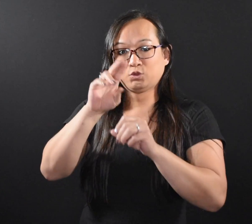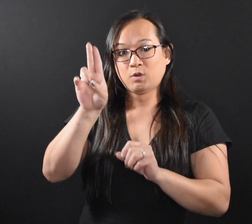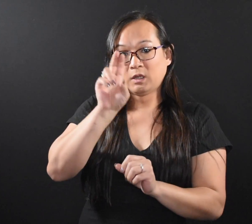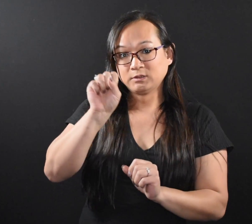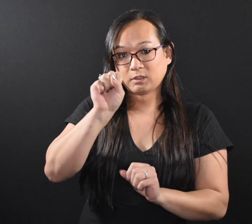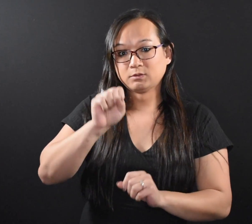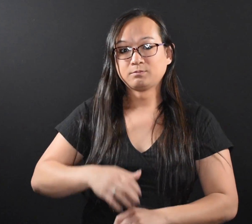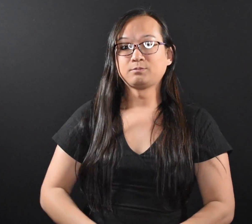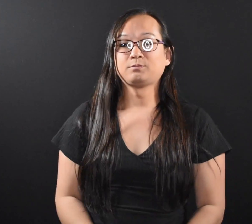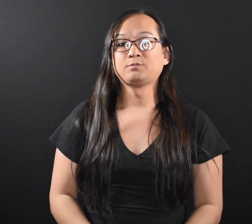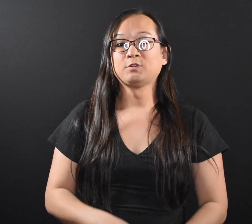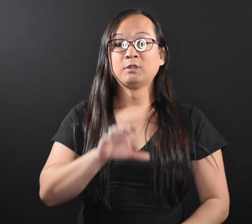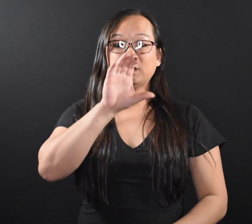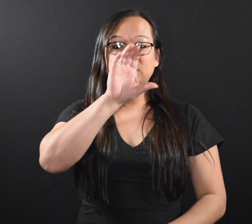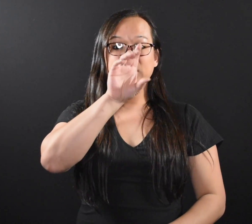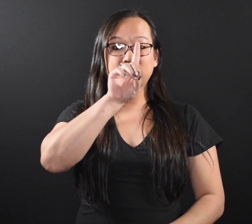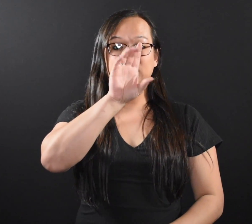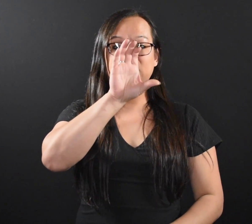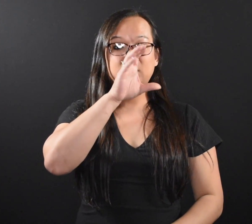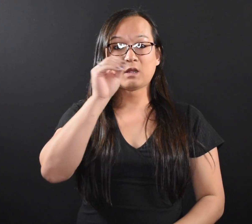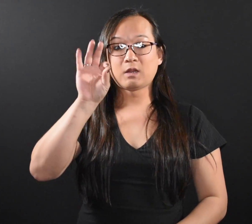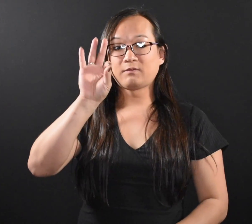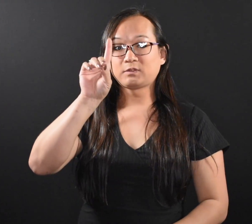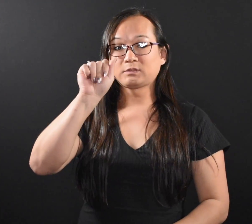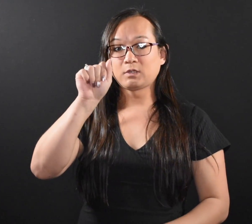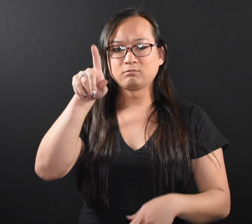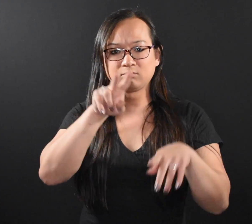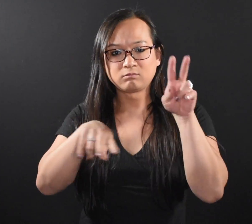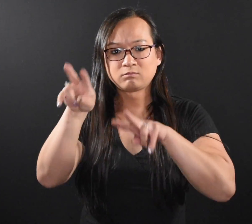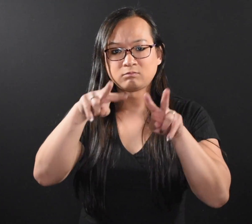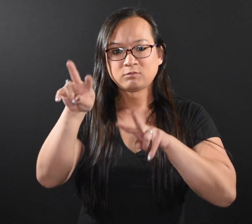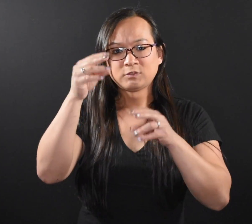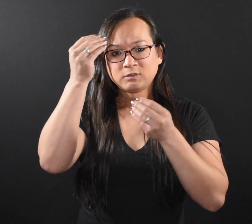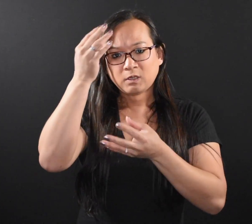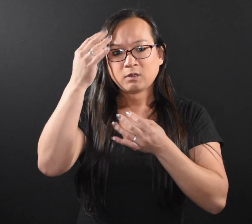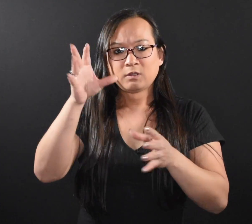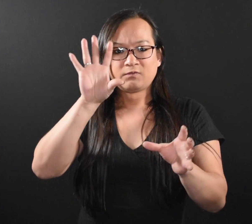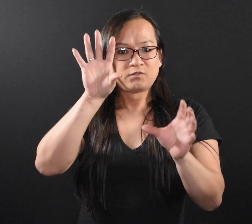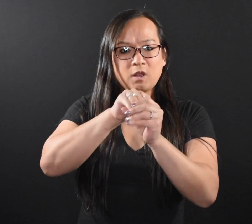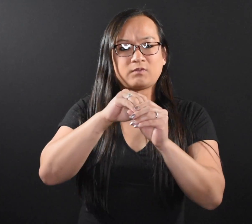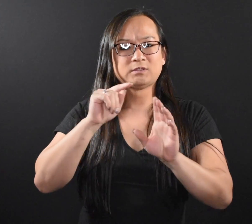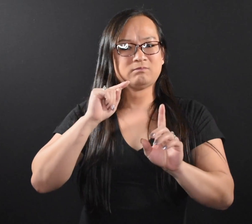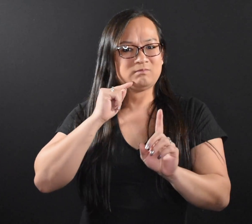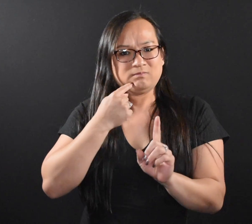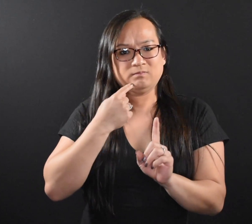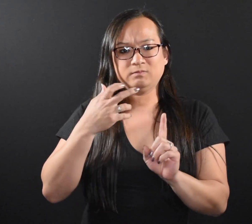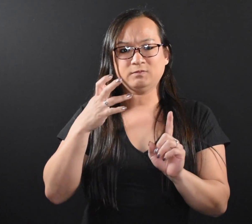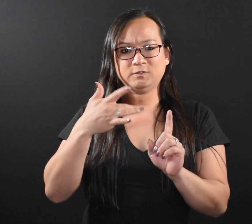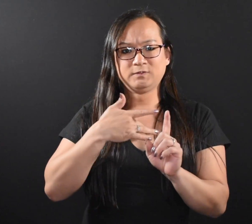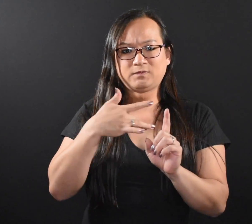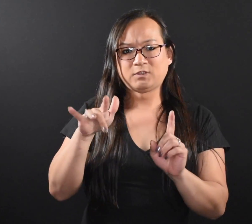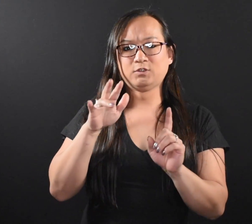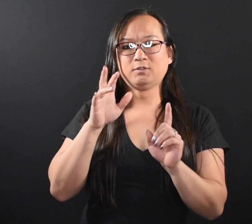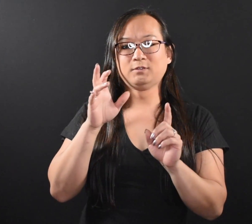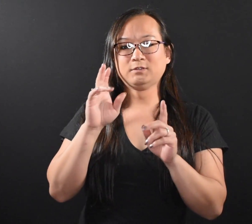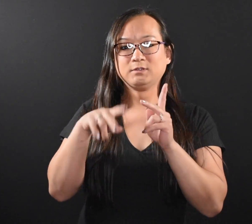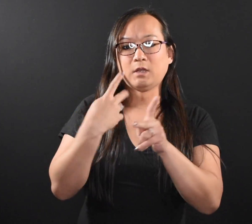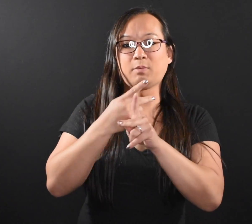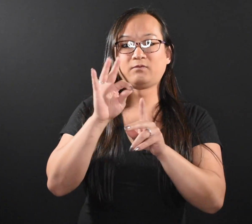been administered in the U.S. The CDC and FDA are reviewing data involved